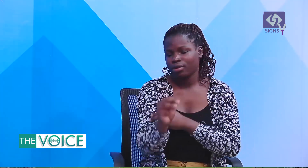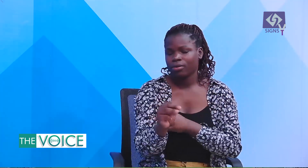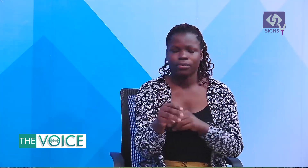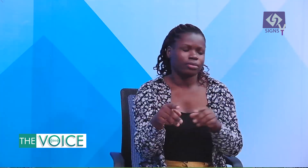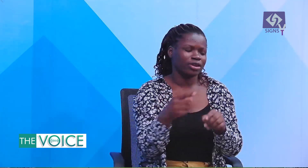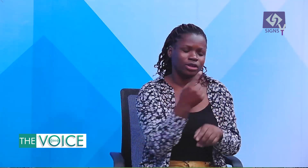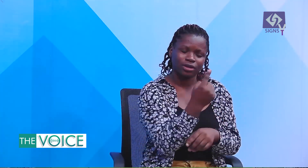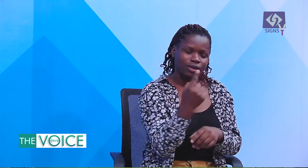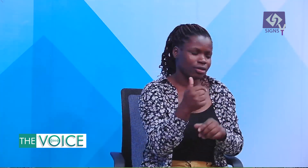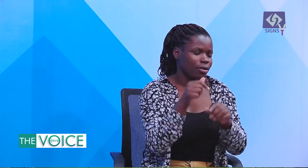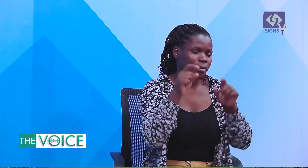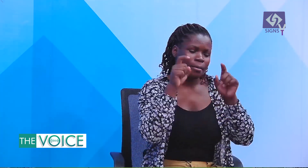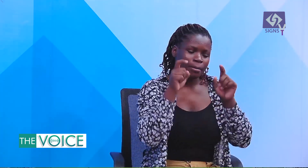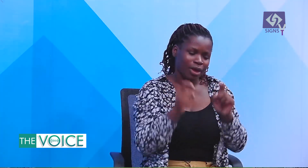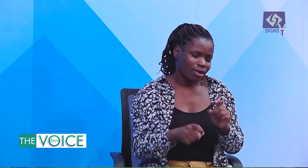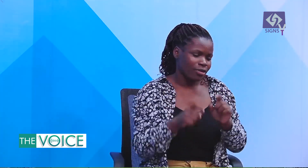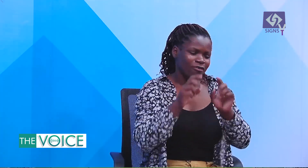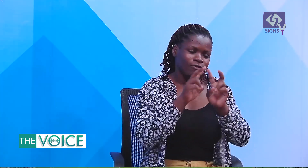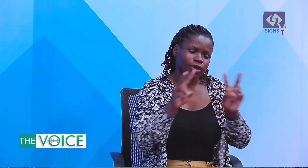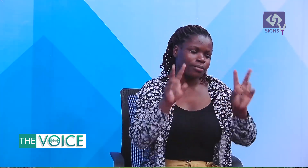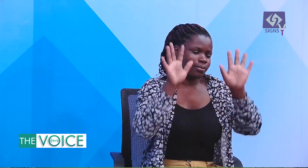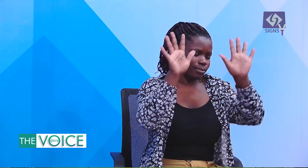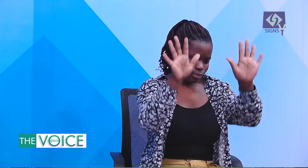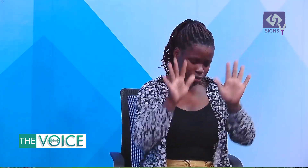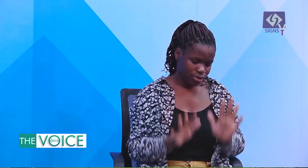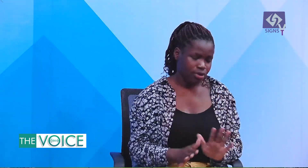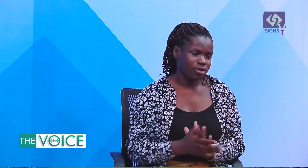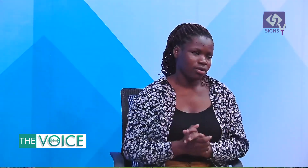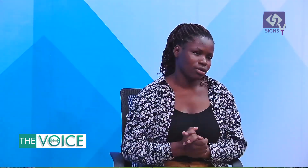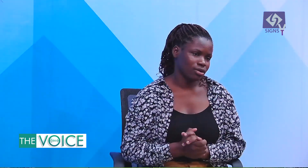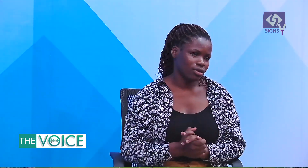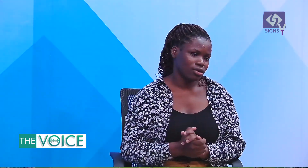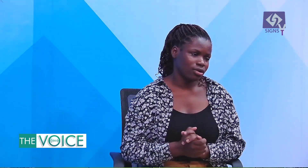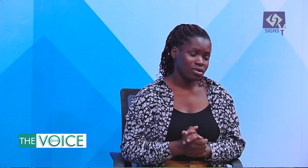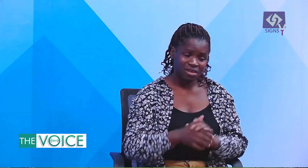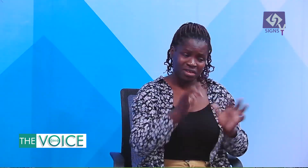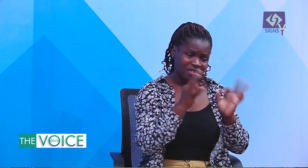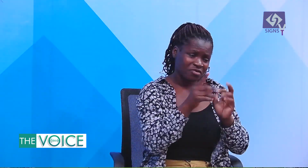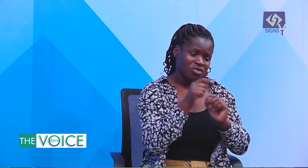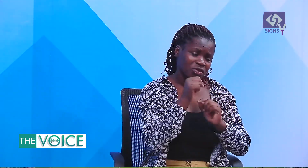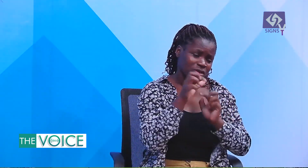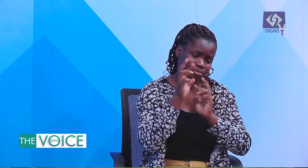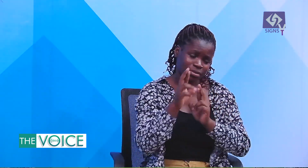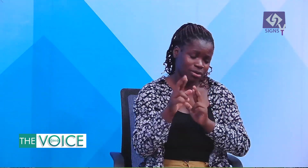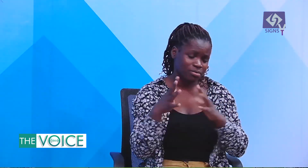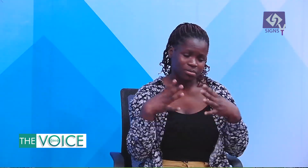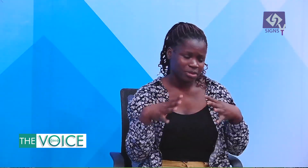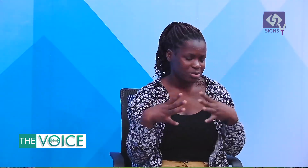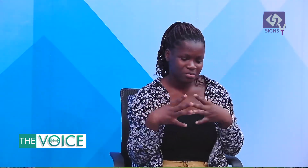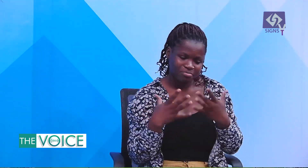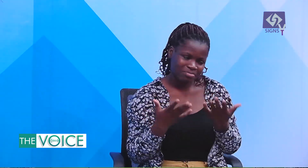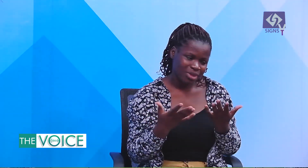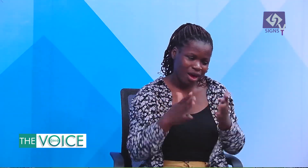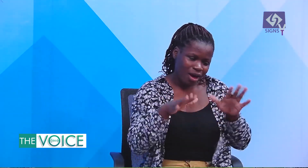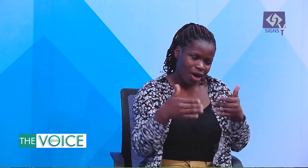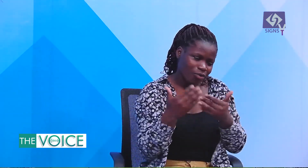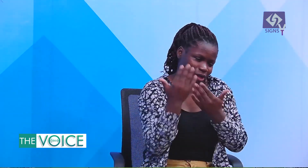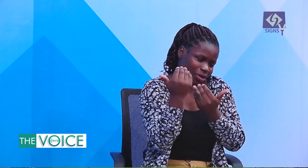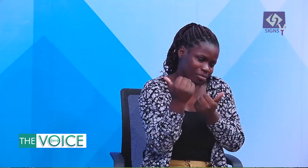other, then that is going to be a very important attribute for us to learn.